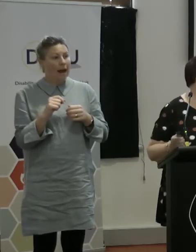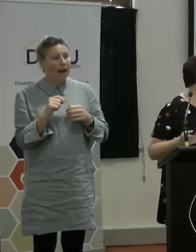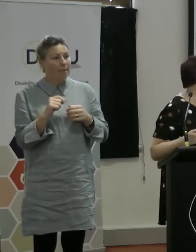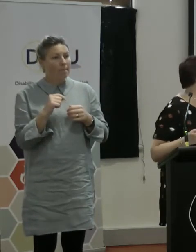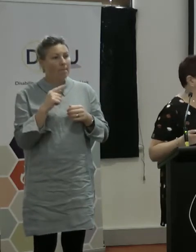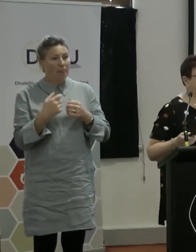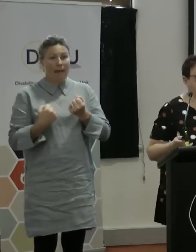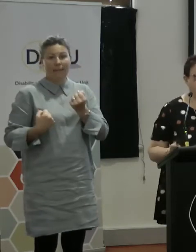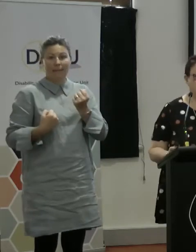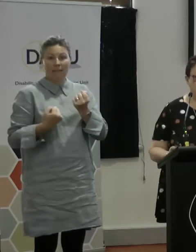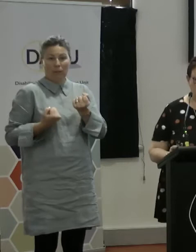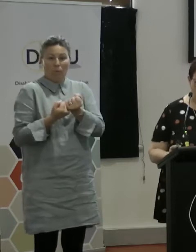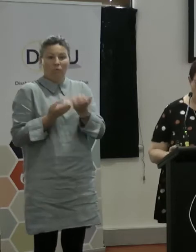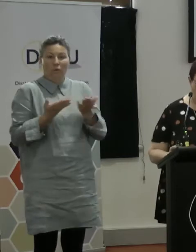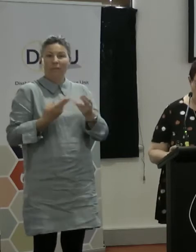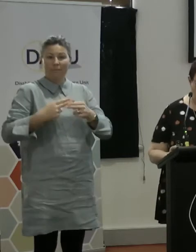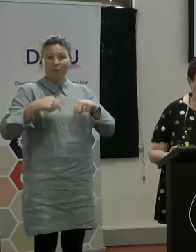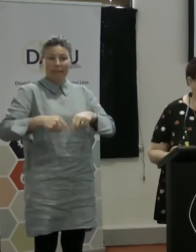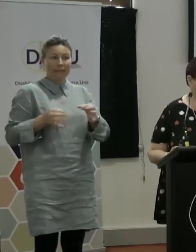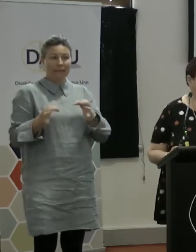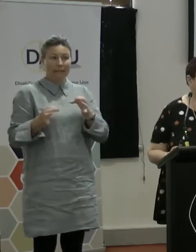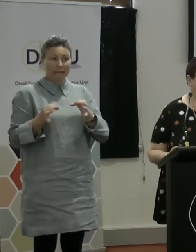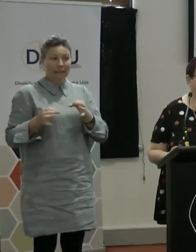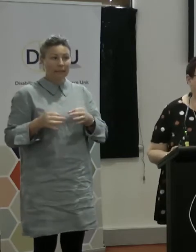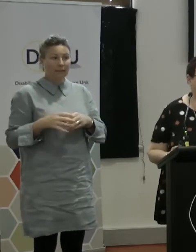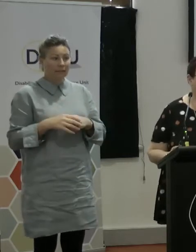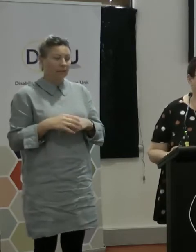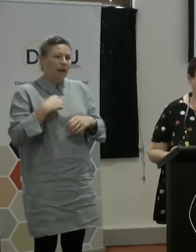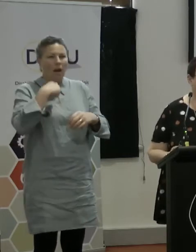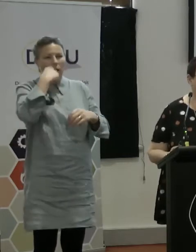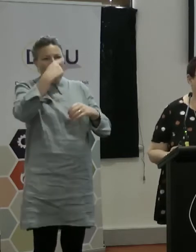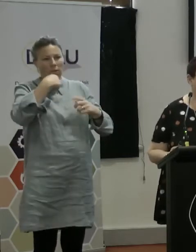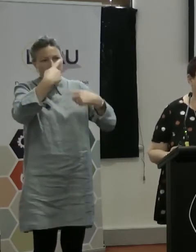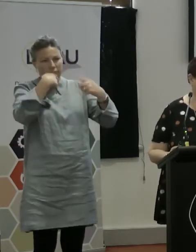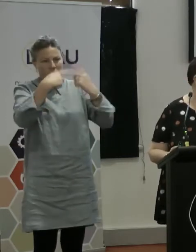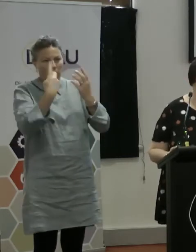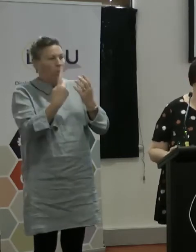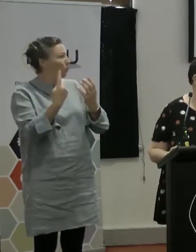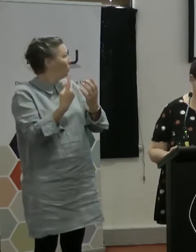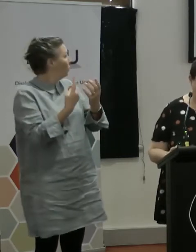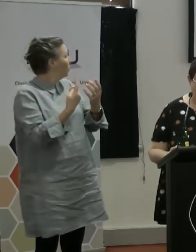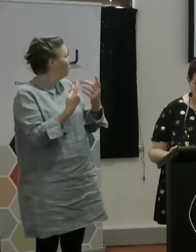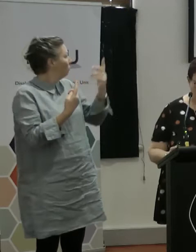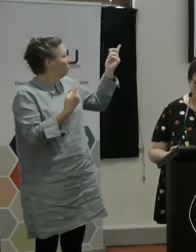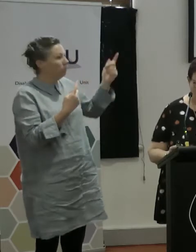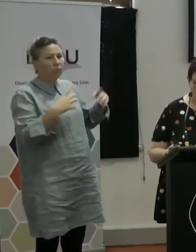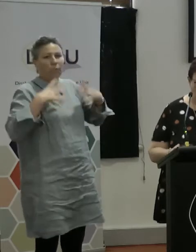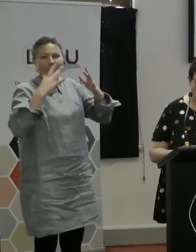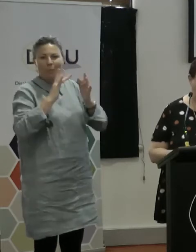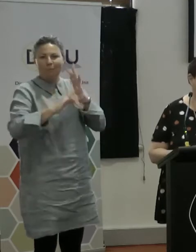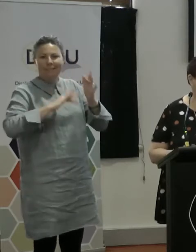redress support services, and the list, I won't go through all the list because it's too difficult. So there's